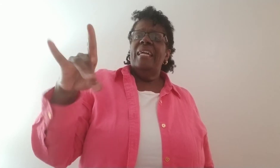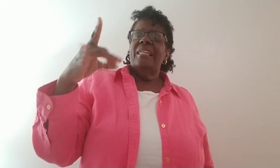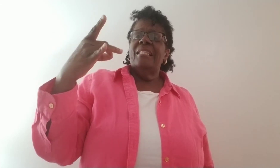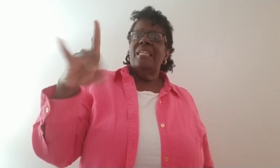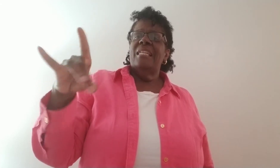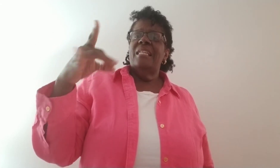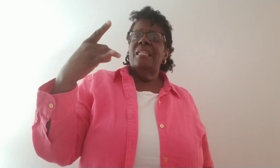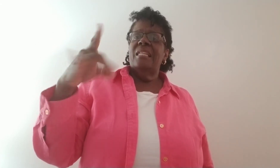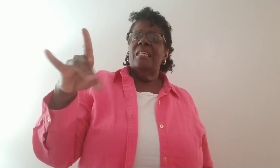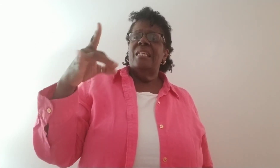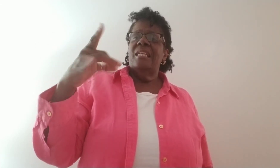18,